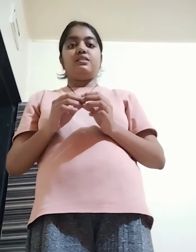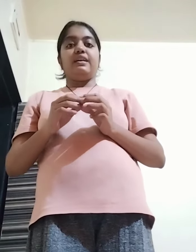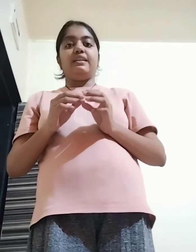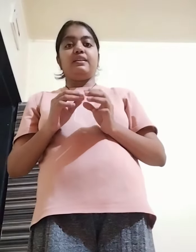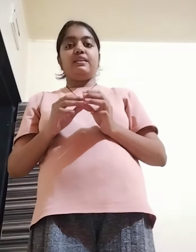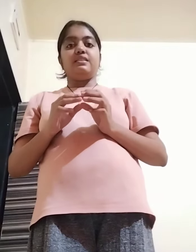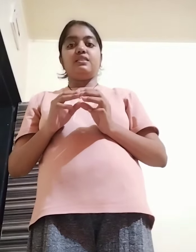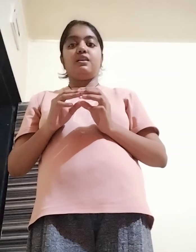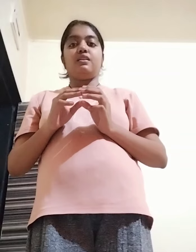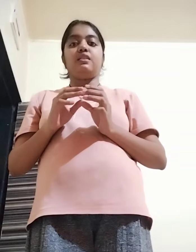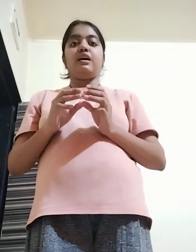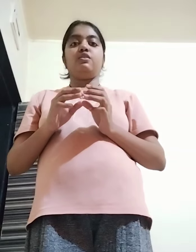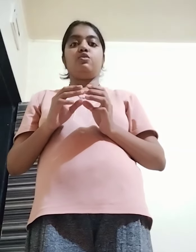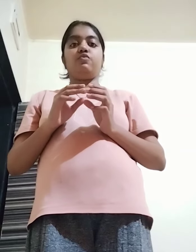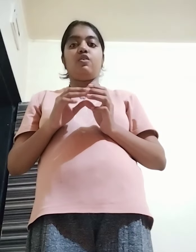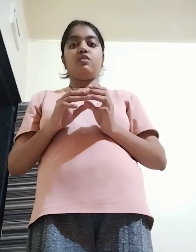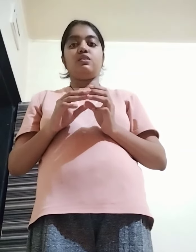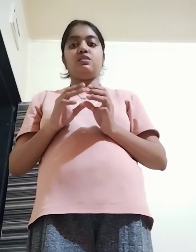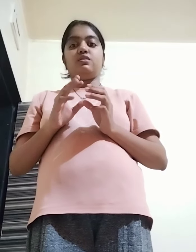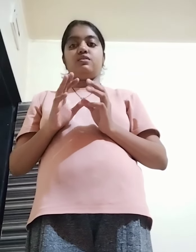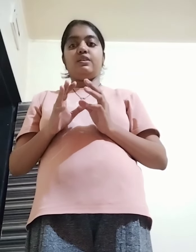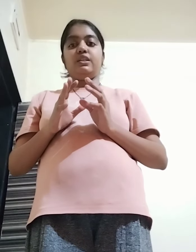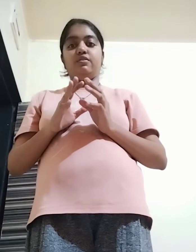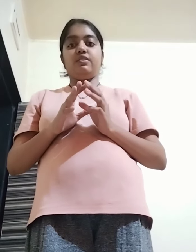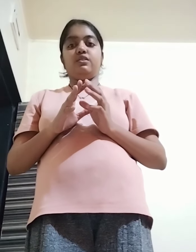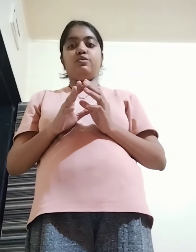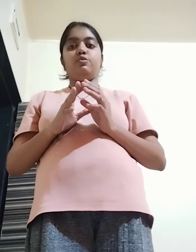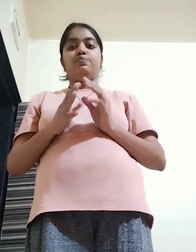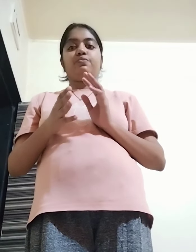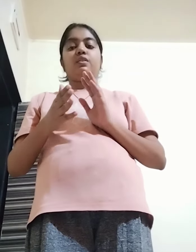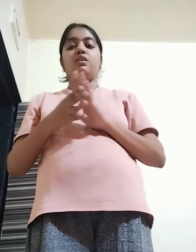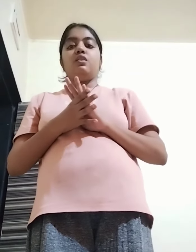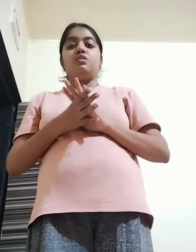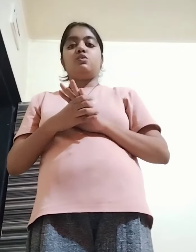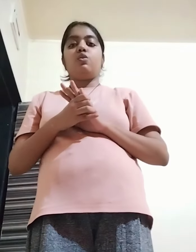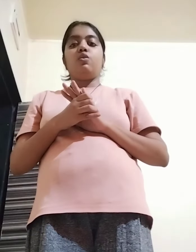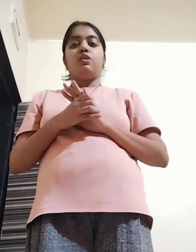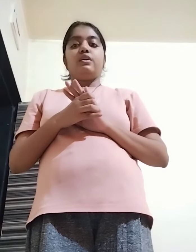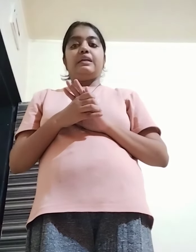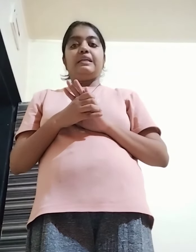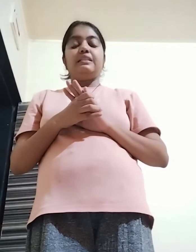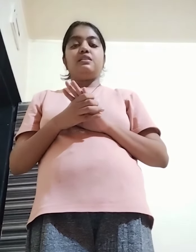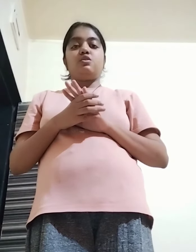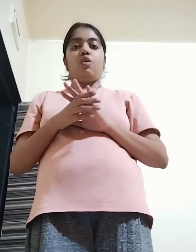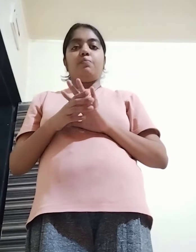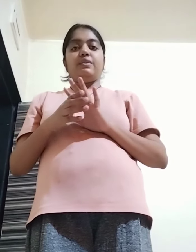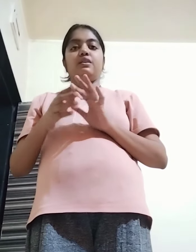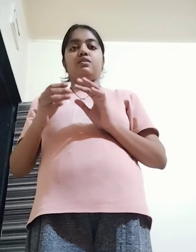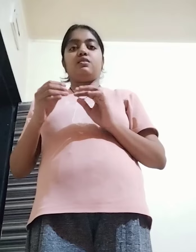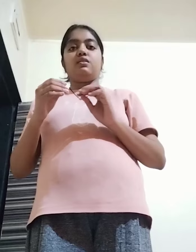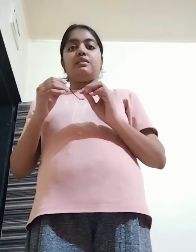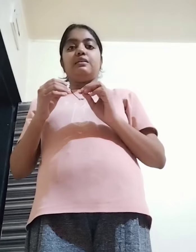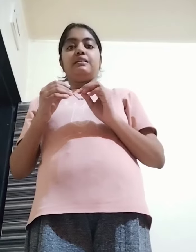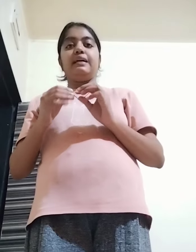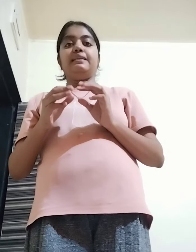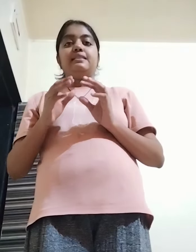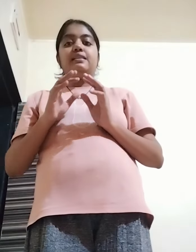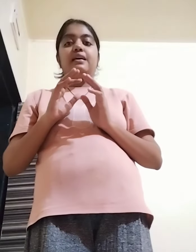date is 9th of August 2022. So, in this topic, that is